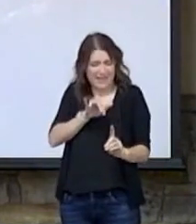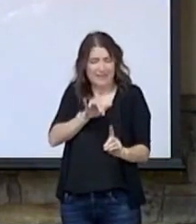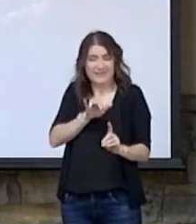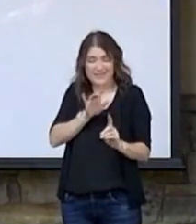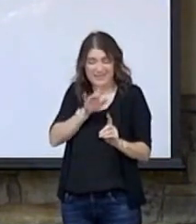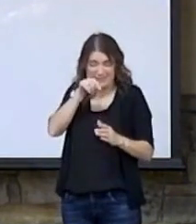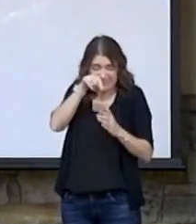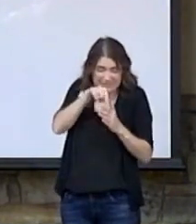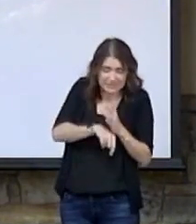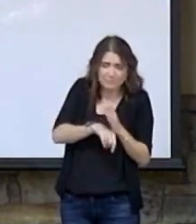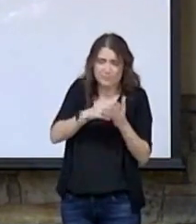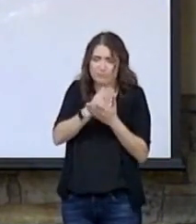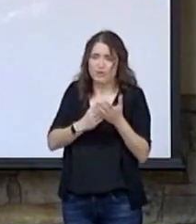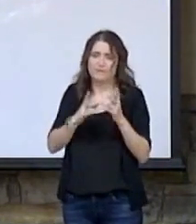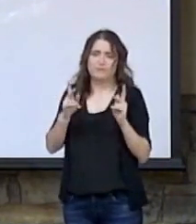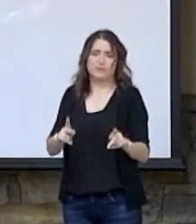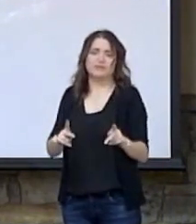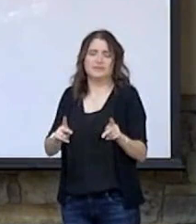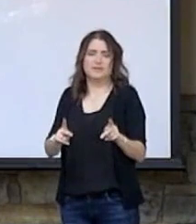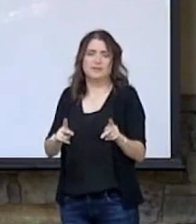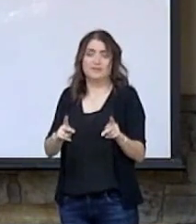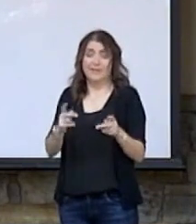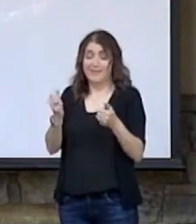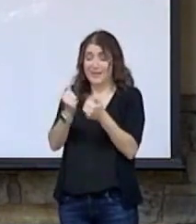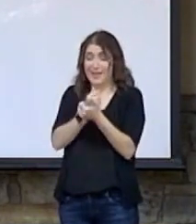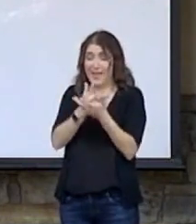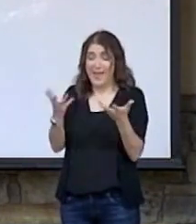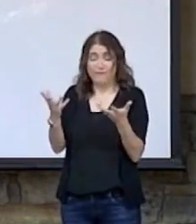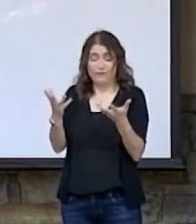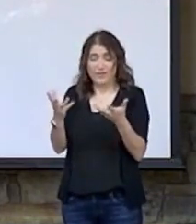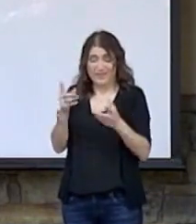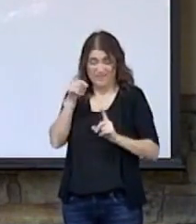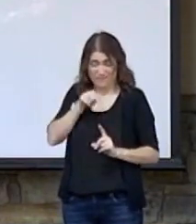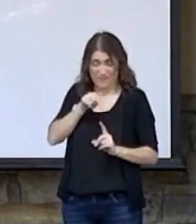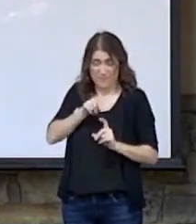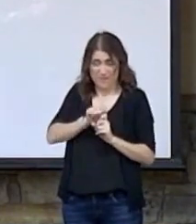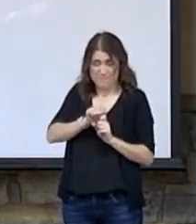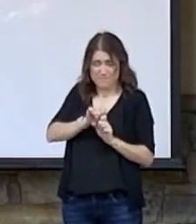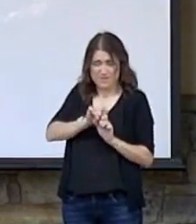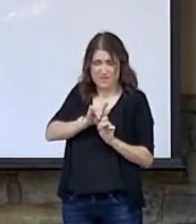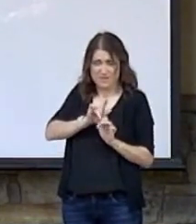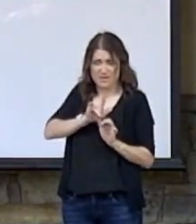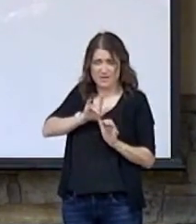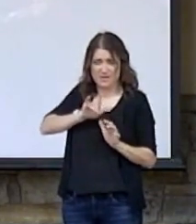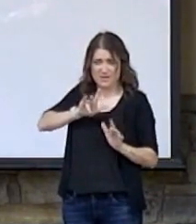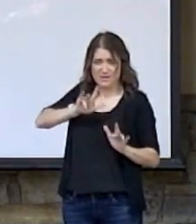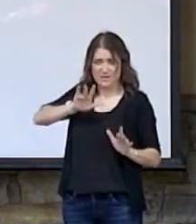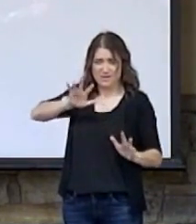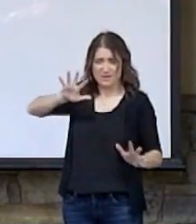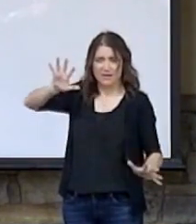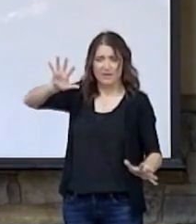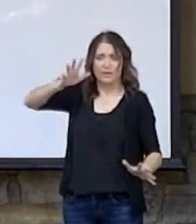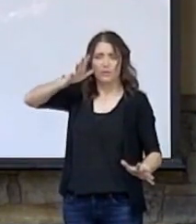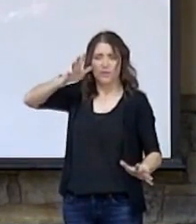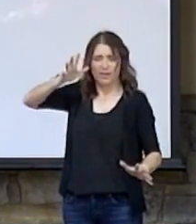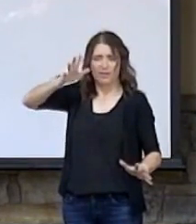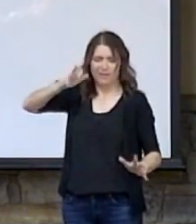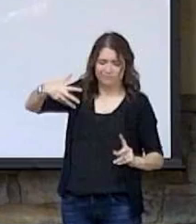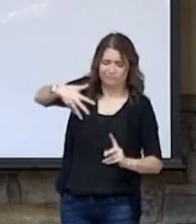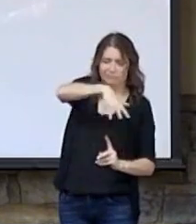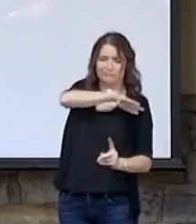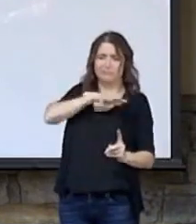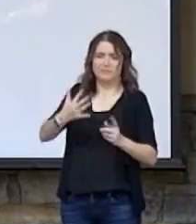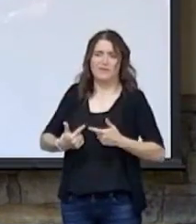deepest part of a person, and everything springs forth out of that in every aspect of life. So